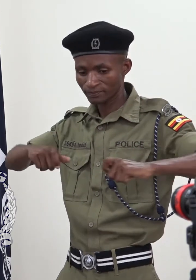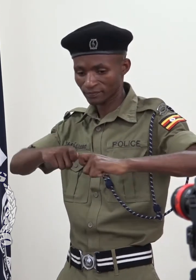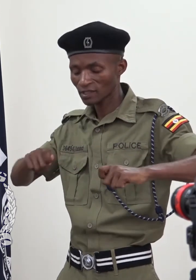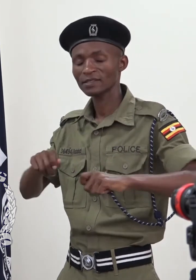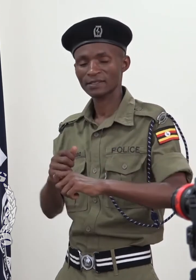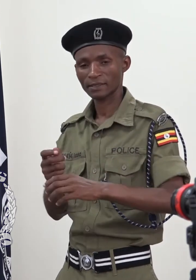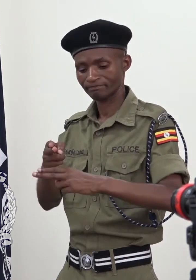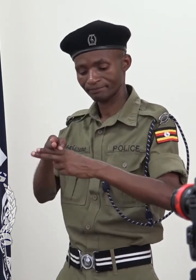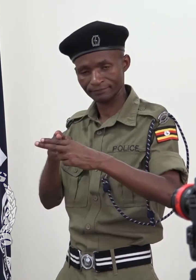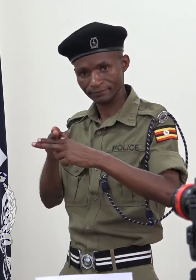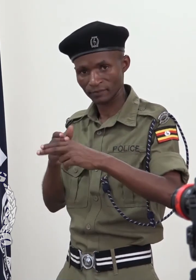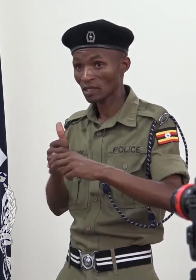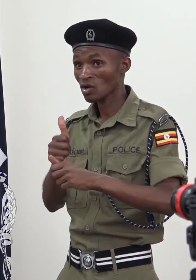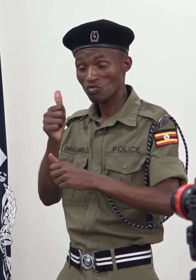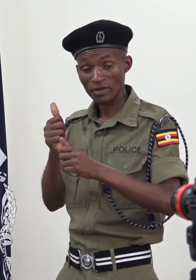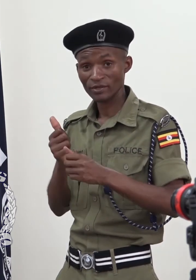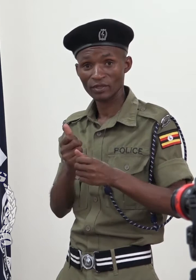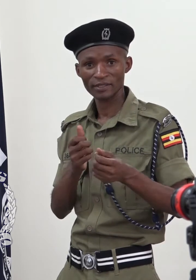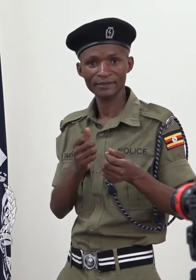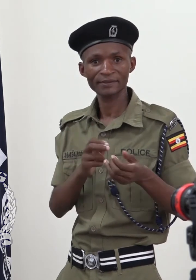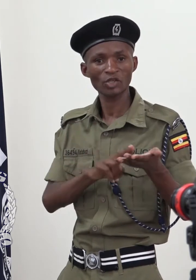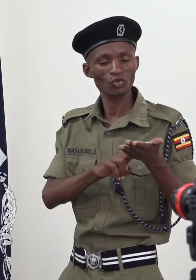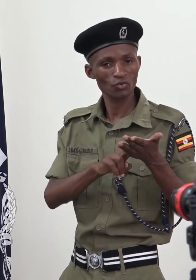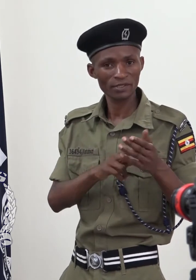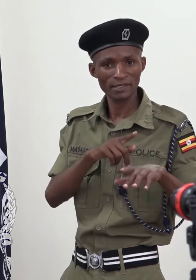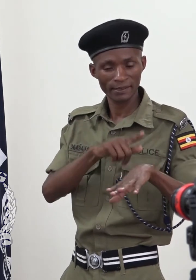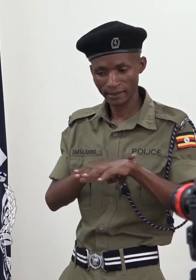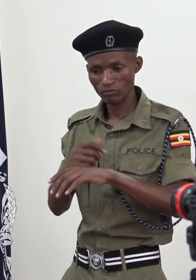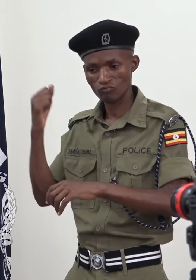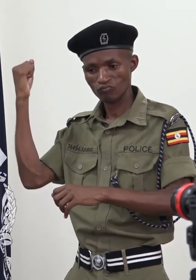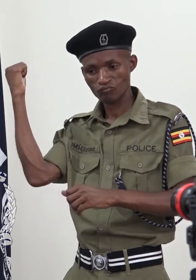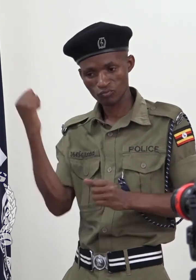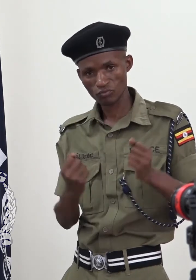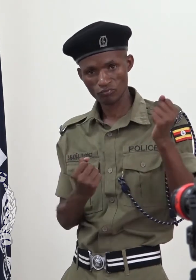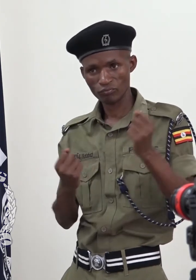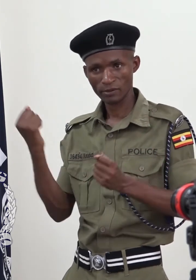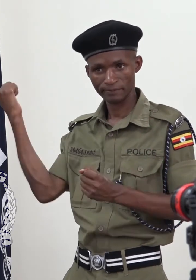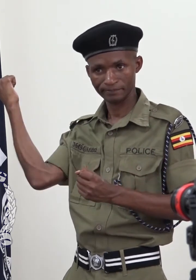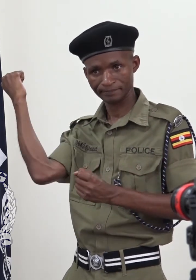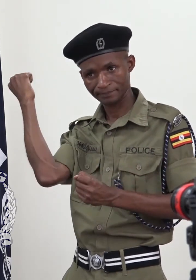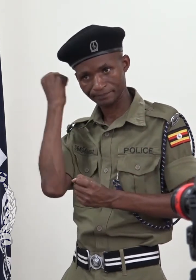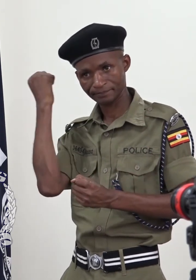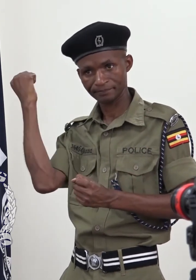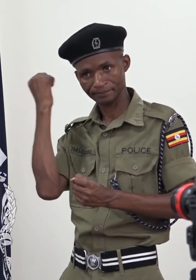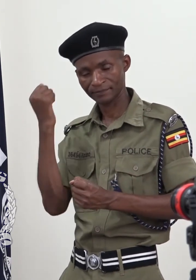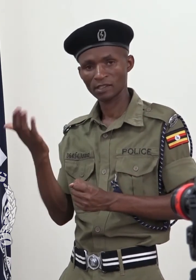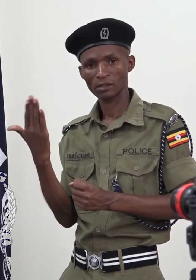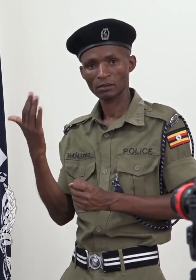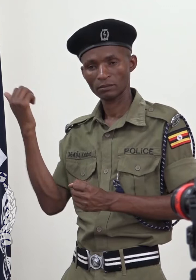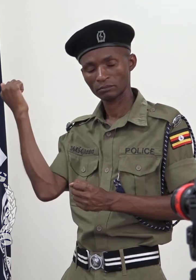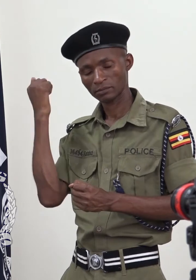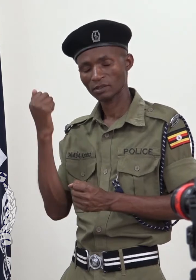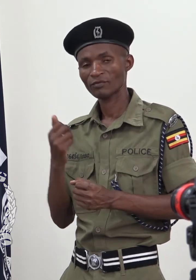knife which was used in stabbing her on the right side of the head. So it's very painful to